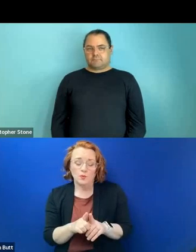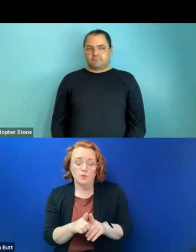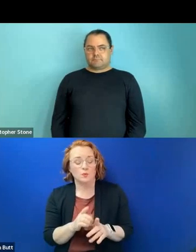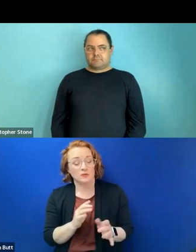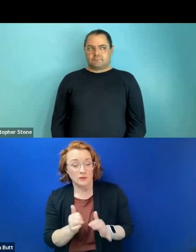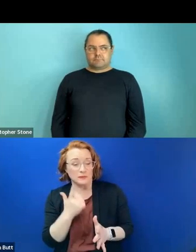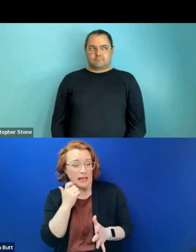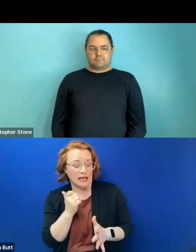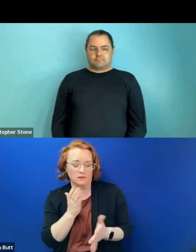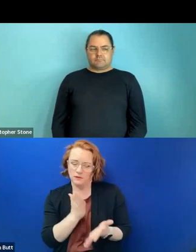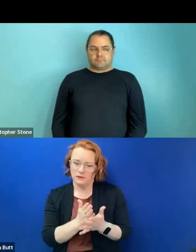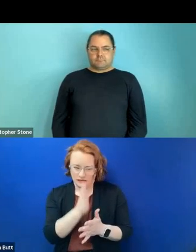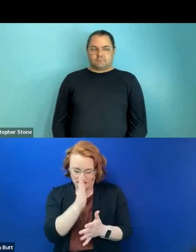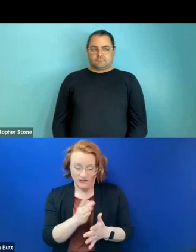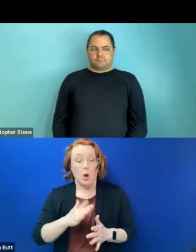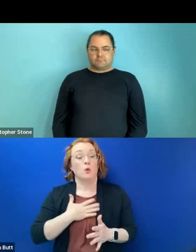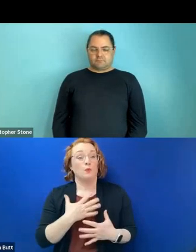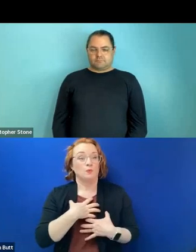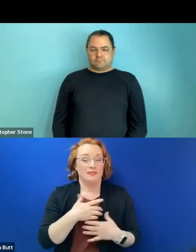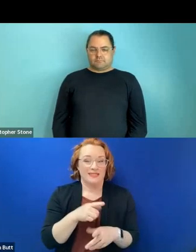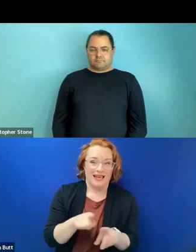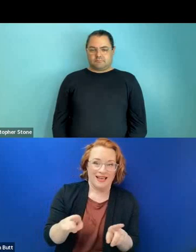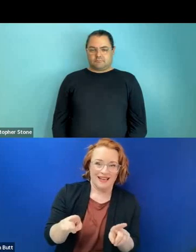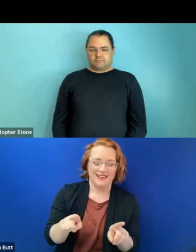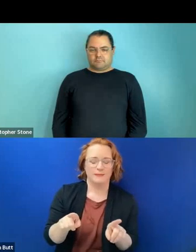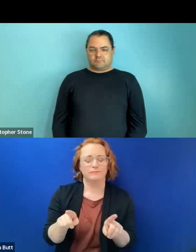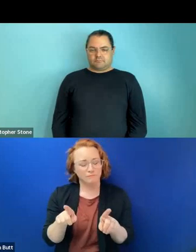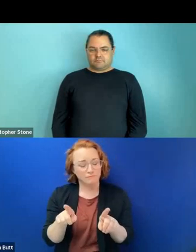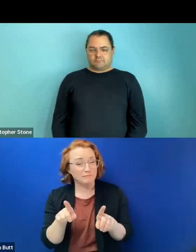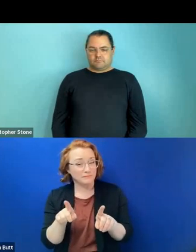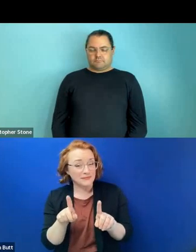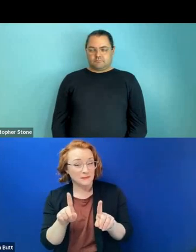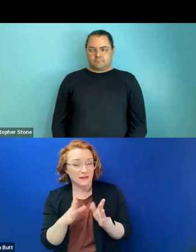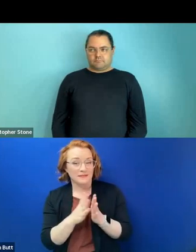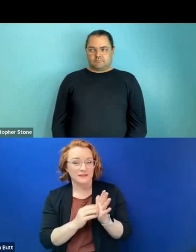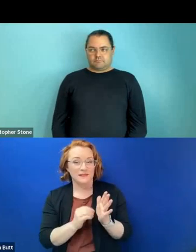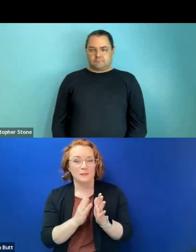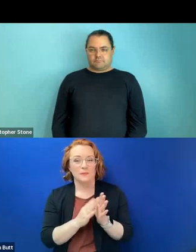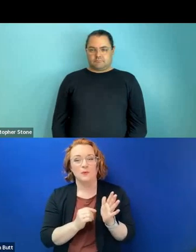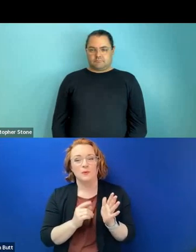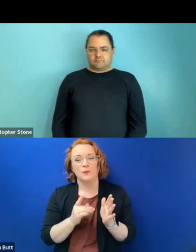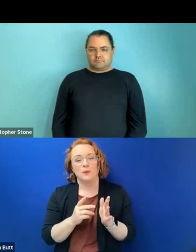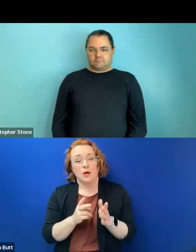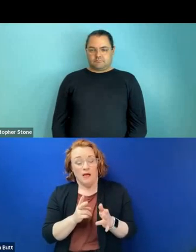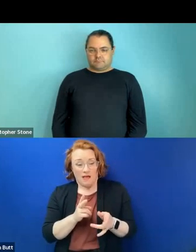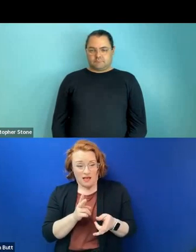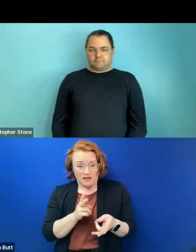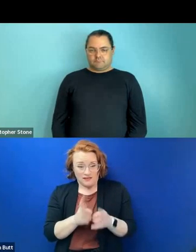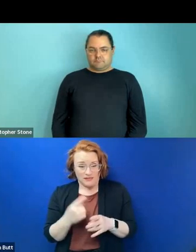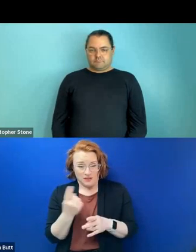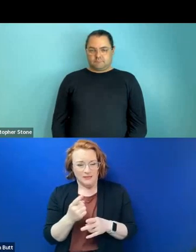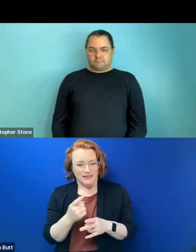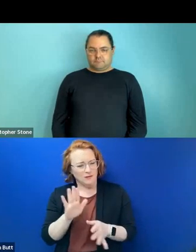serious. So I don't want to scare anybody, but it can be things like interpreting somebody's last